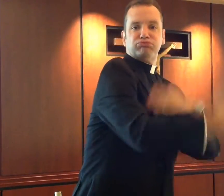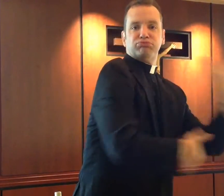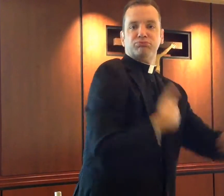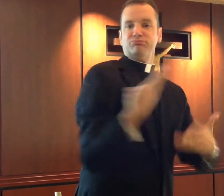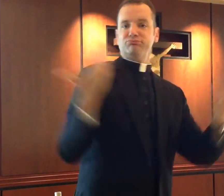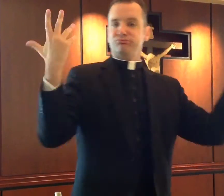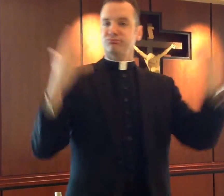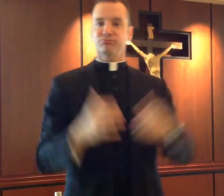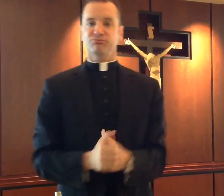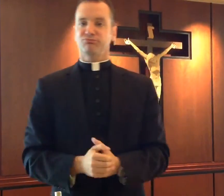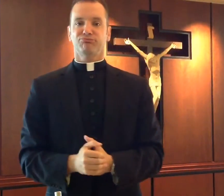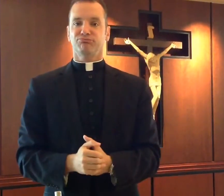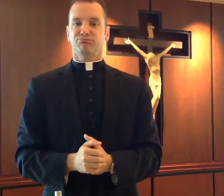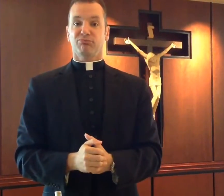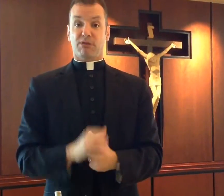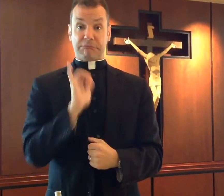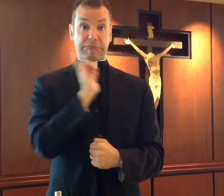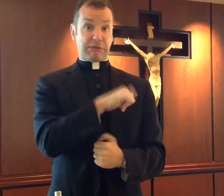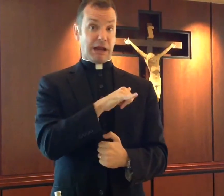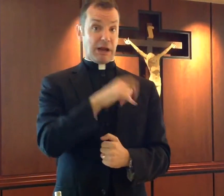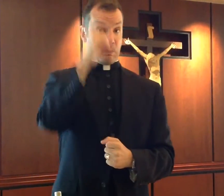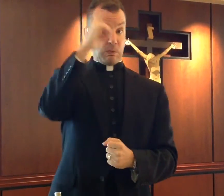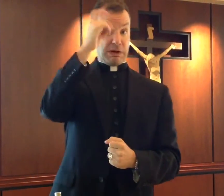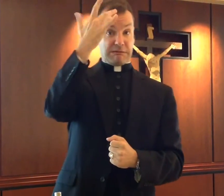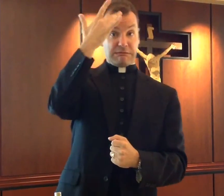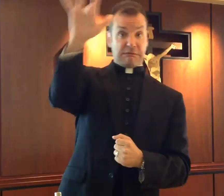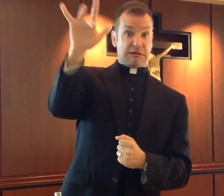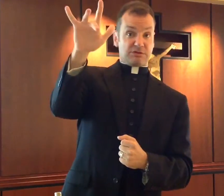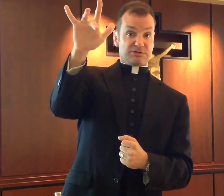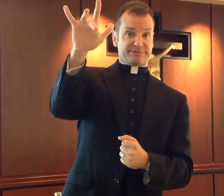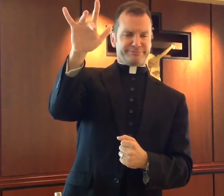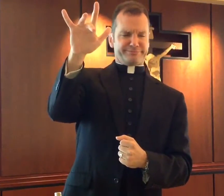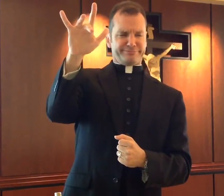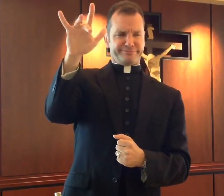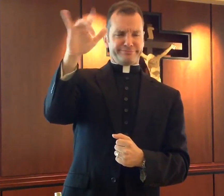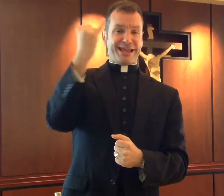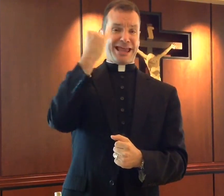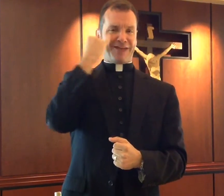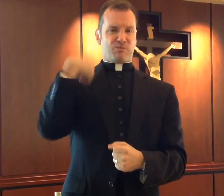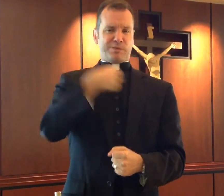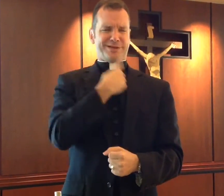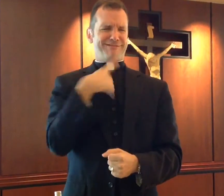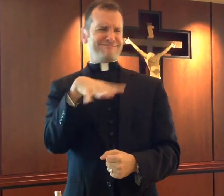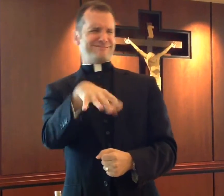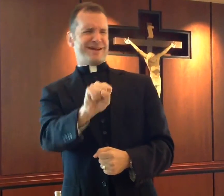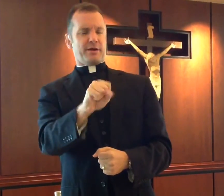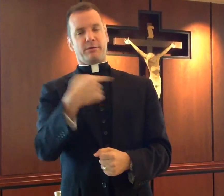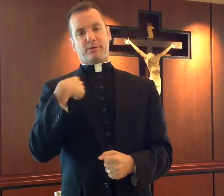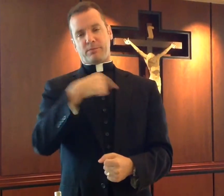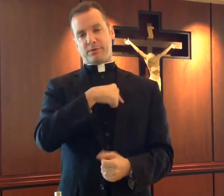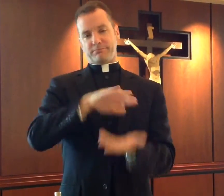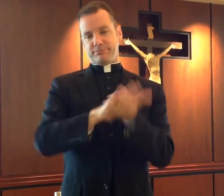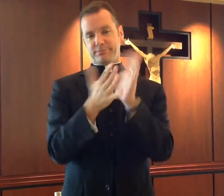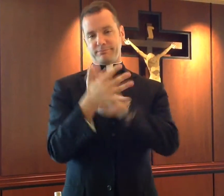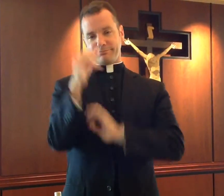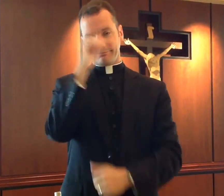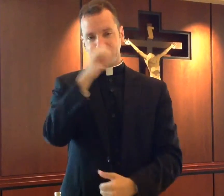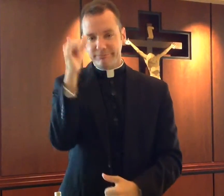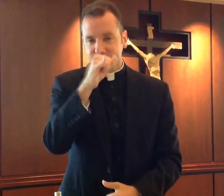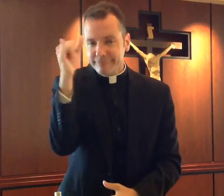him as we go through our days. Is that a wise and intelligent way to live? Some people might say